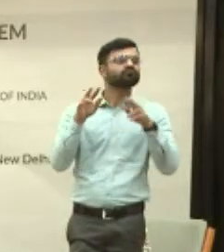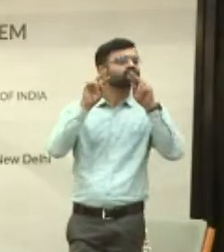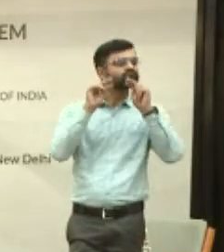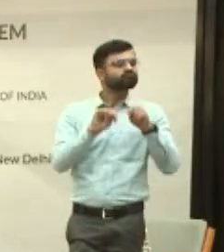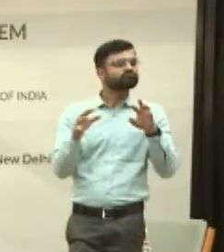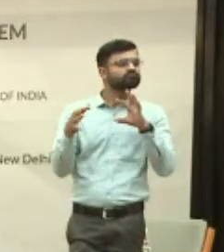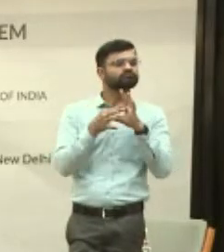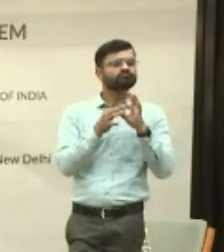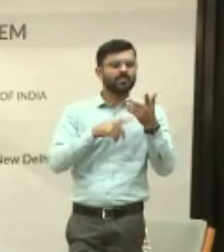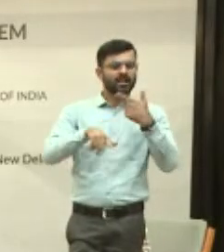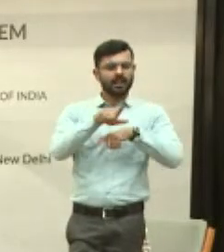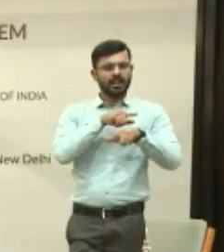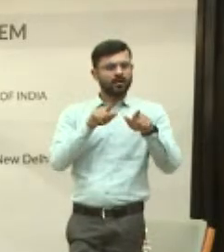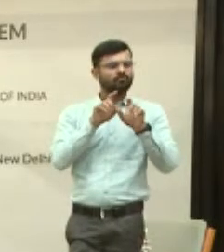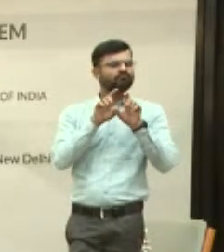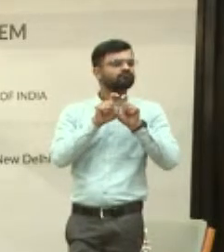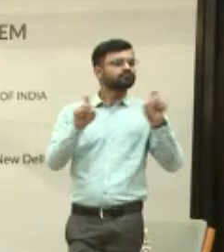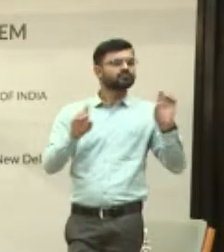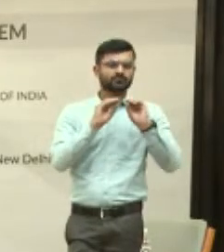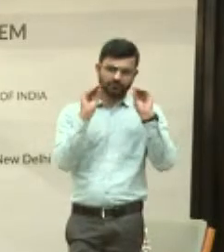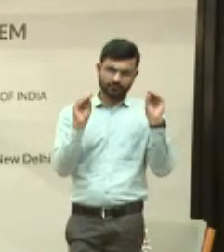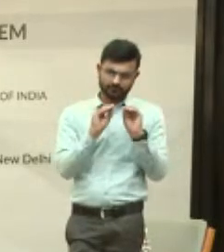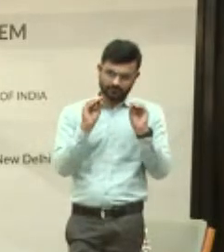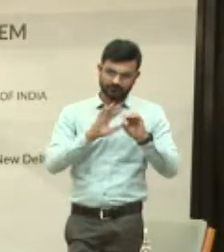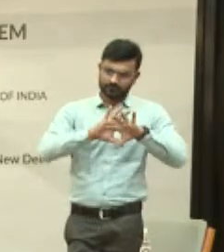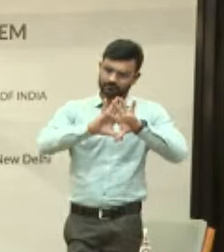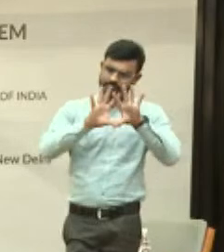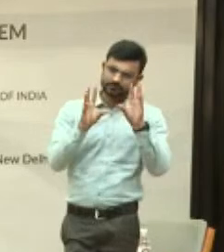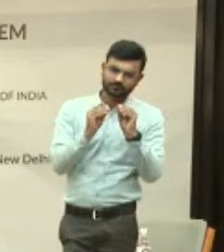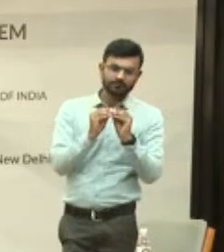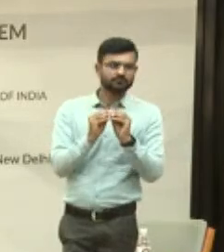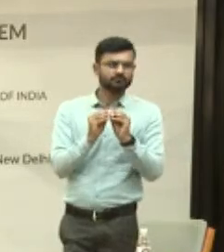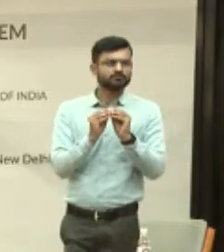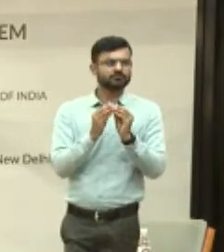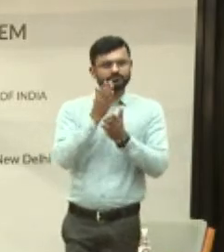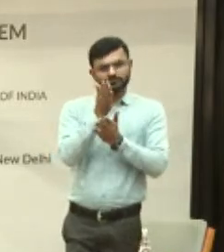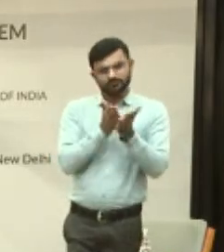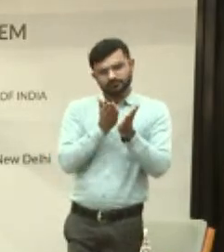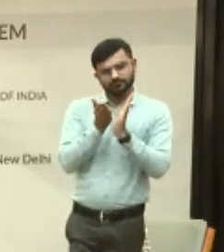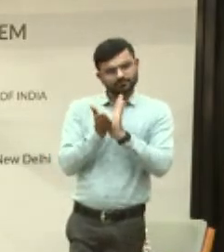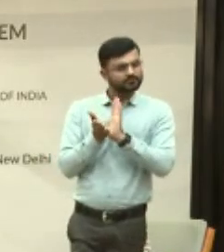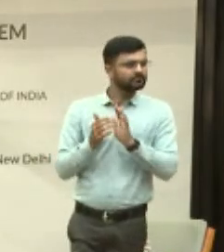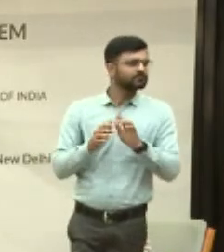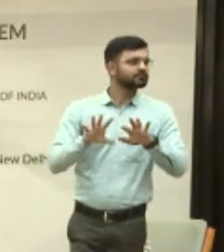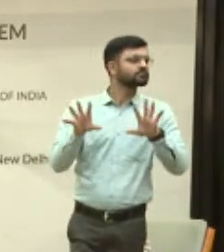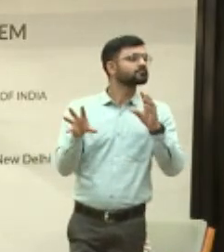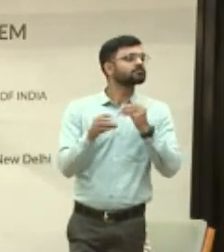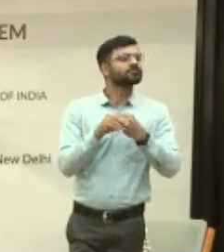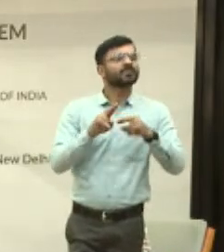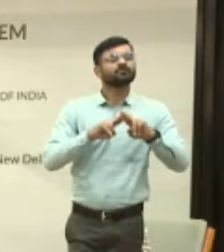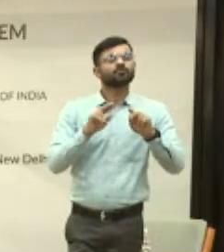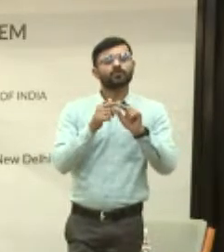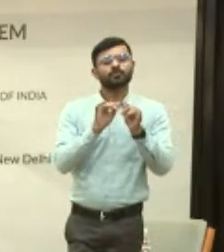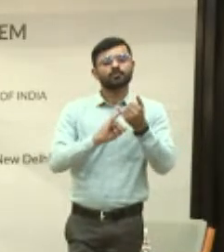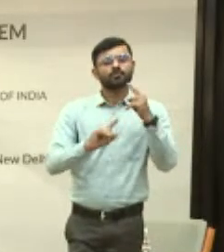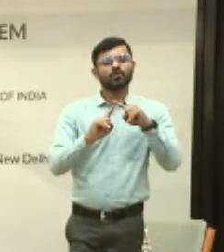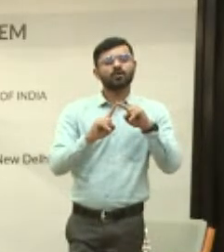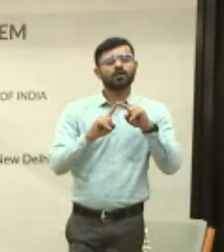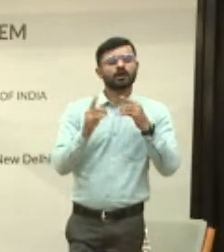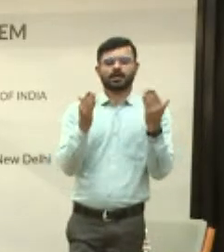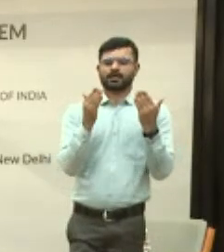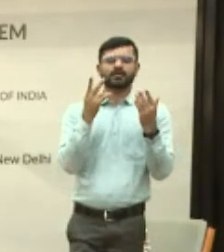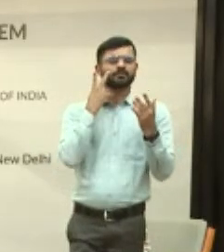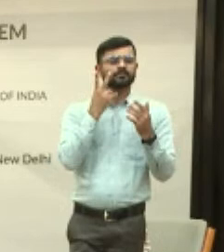required because the language is not precise. And all of those sections are post-Macaulay. Just compare